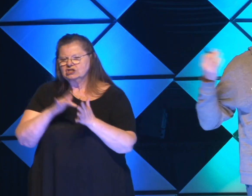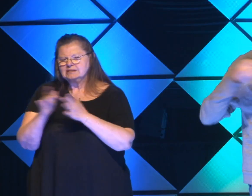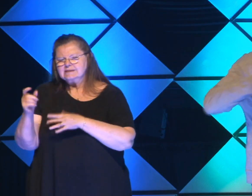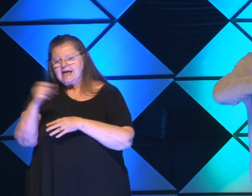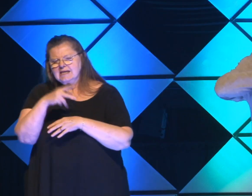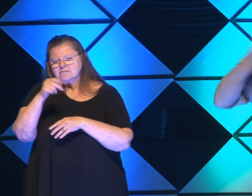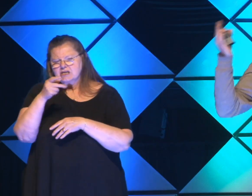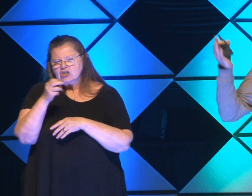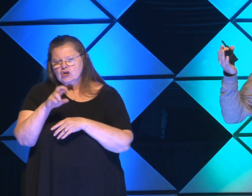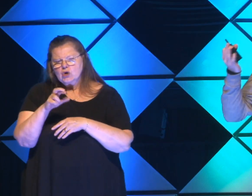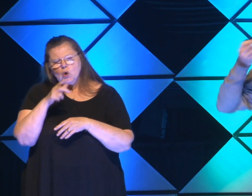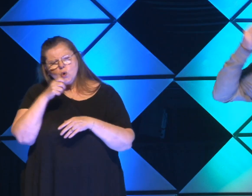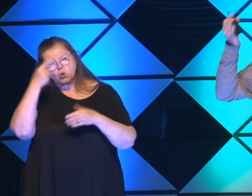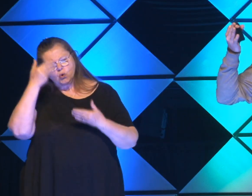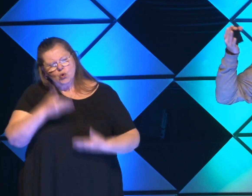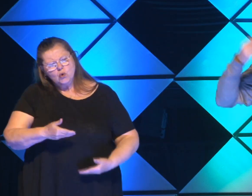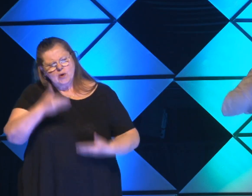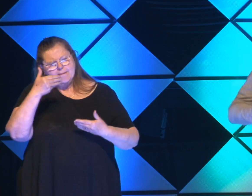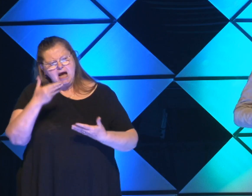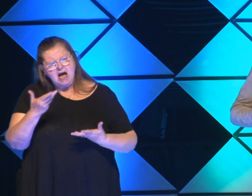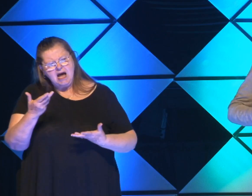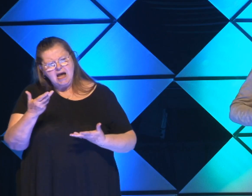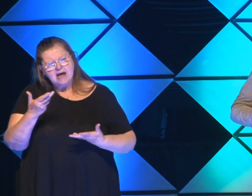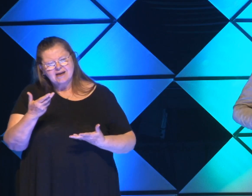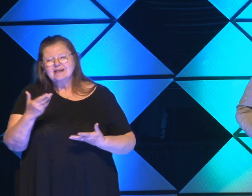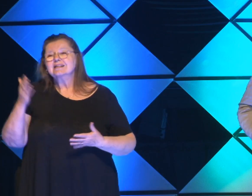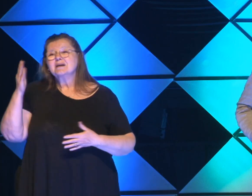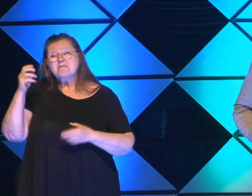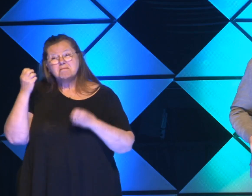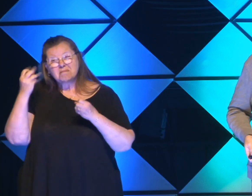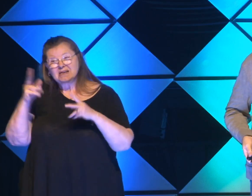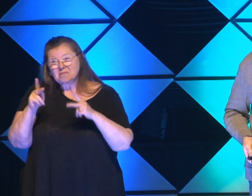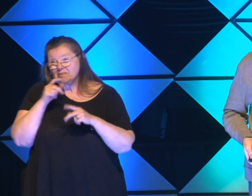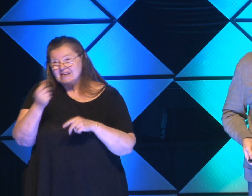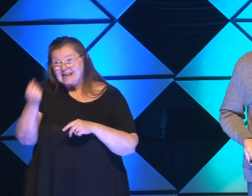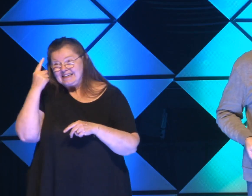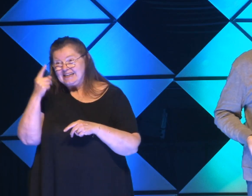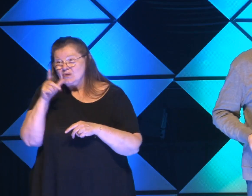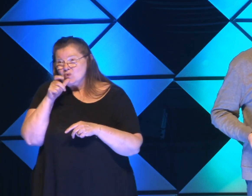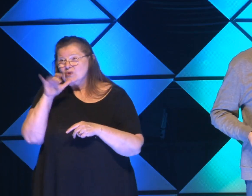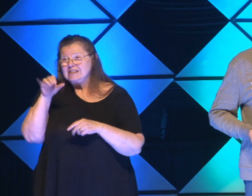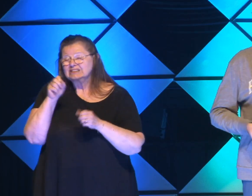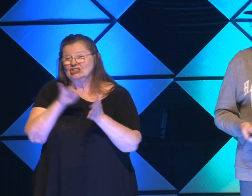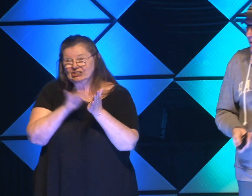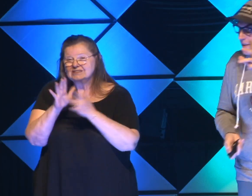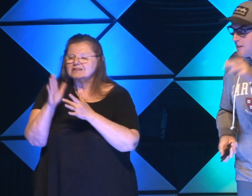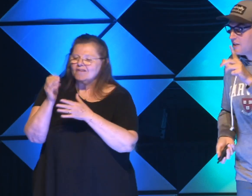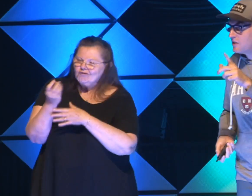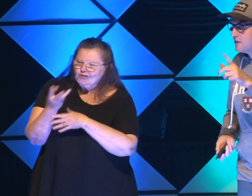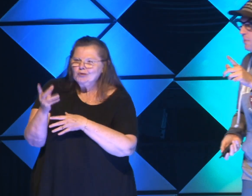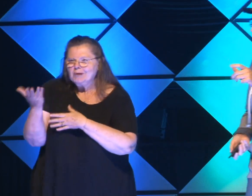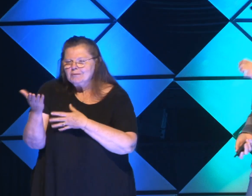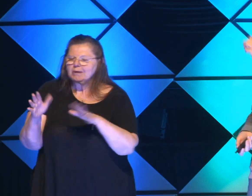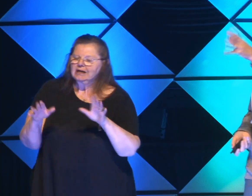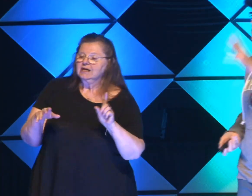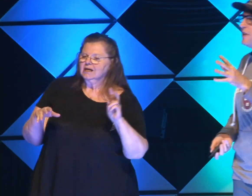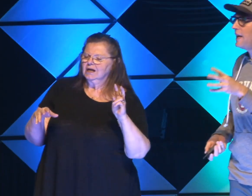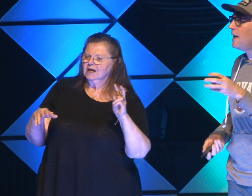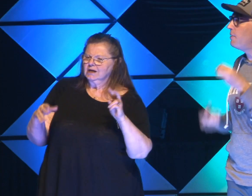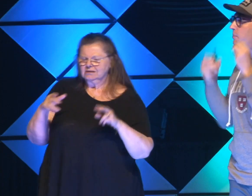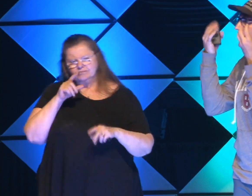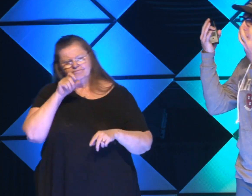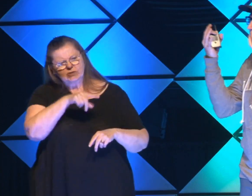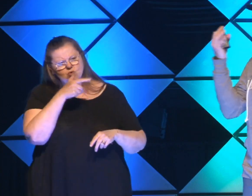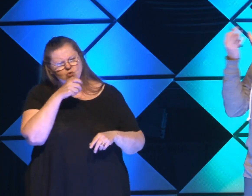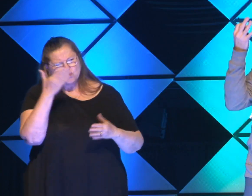this point, nobody's gotten who Jesus is except for a few demons here and there, okay? And so Jesus looks at Peter and says, well, who do you think